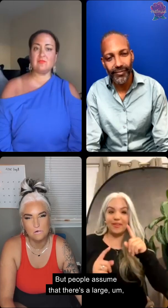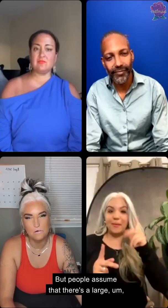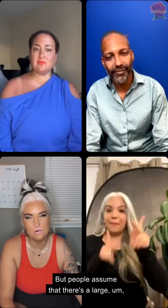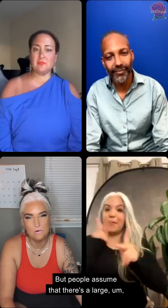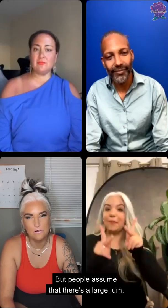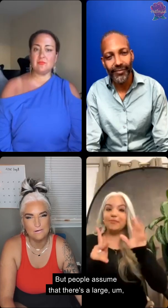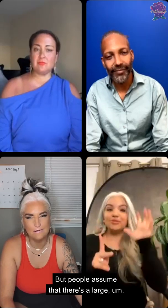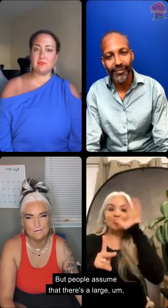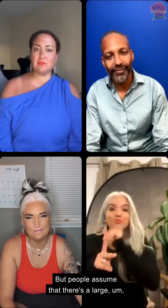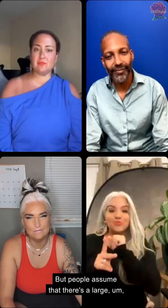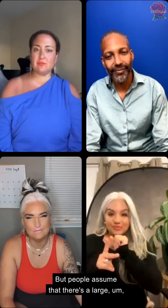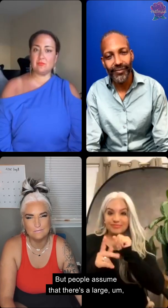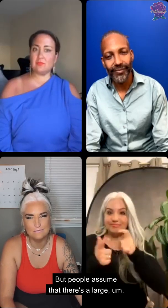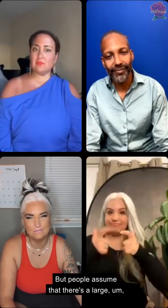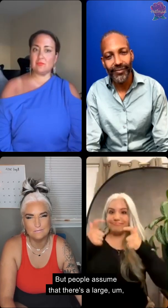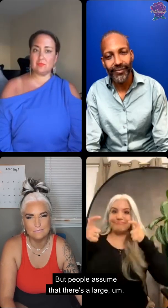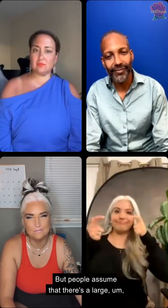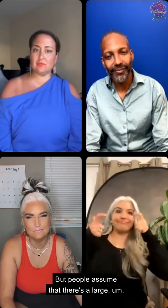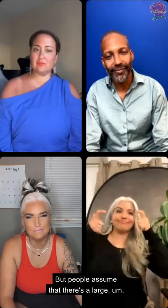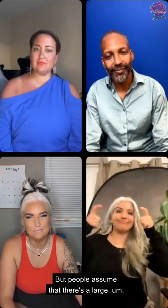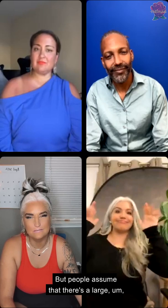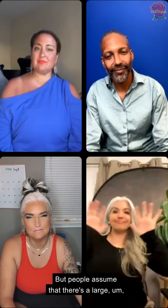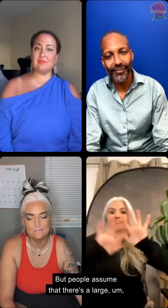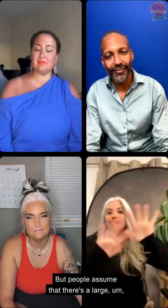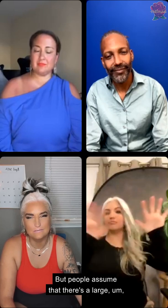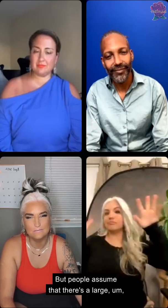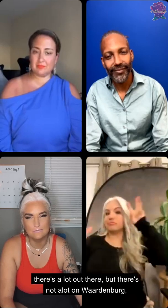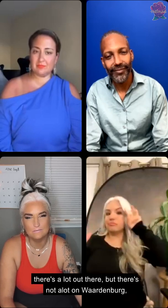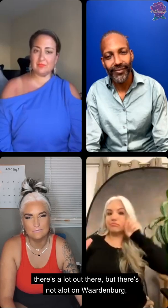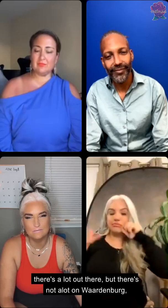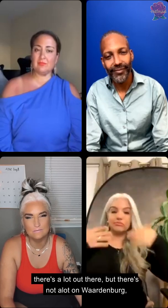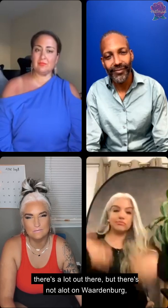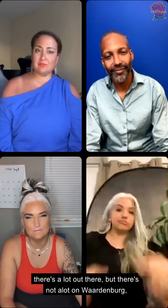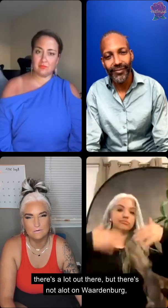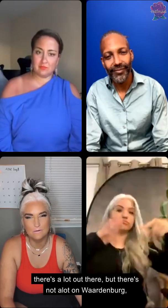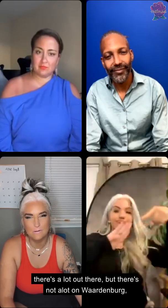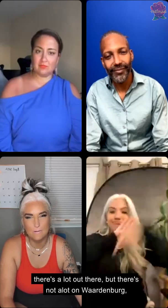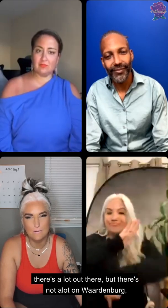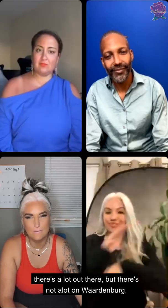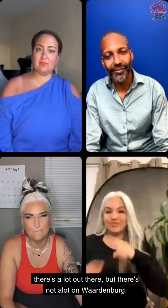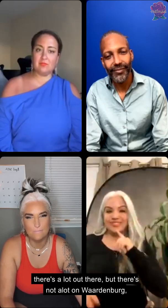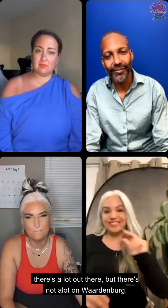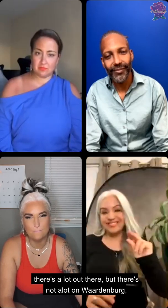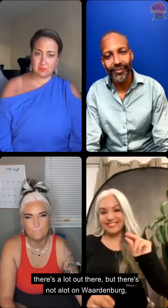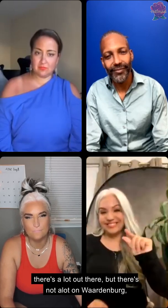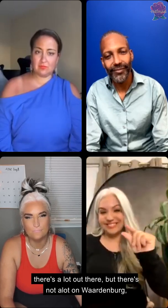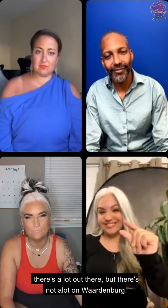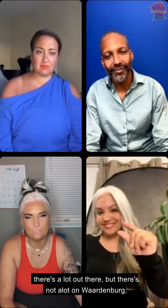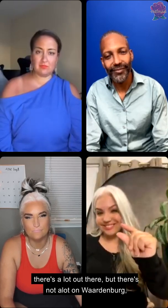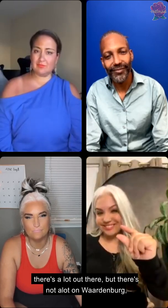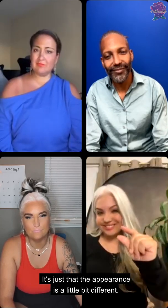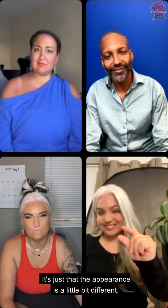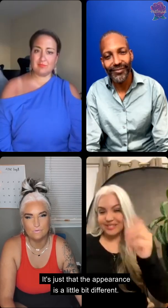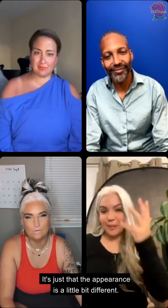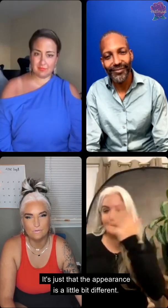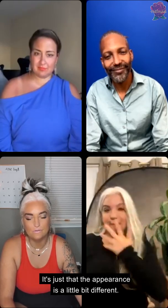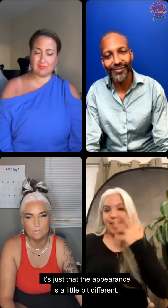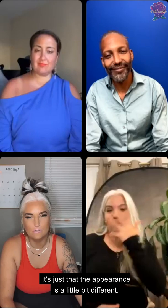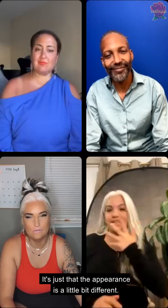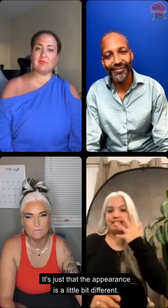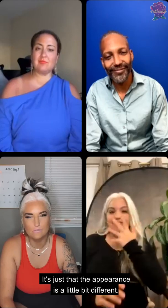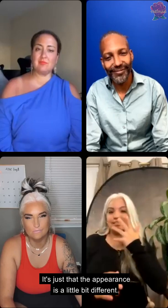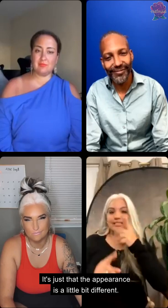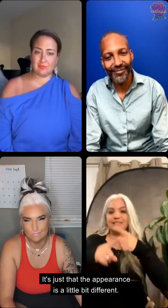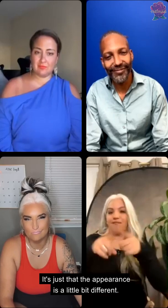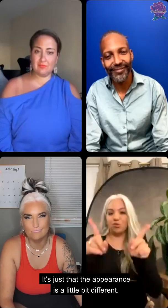but people assume that there's a large, um, there's a lot out there on Wardenbergs, but there's not.